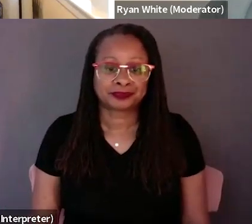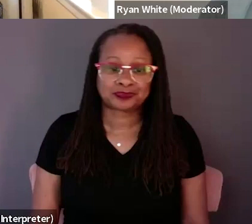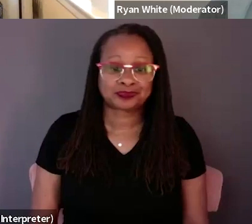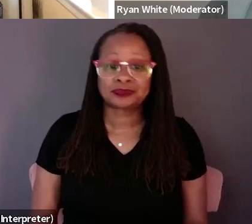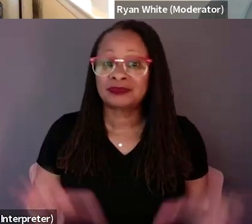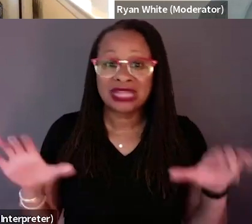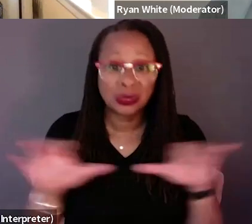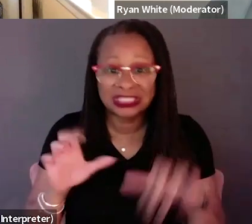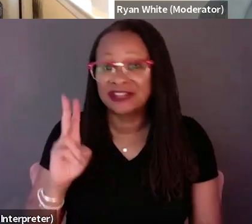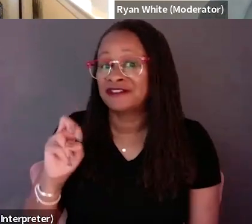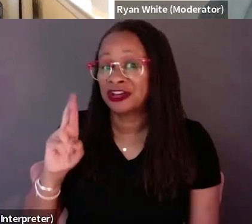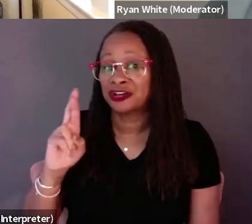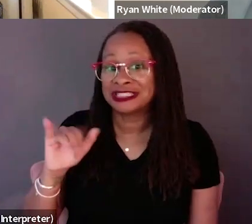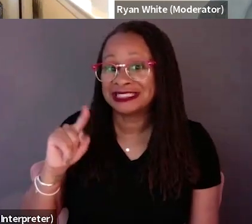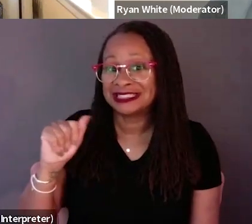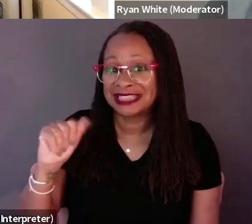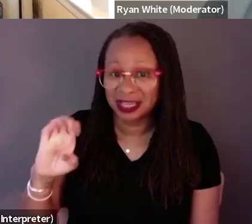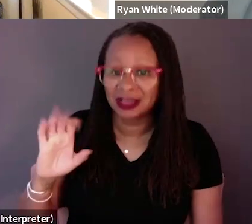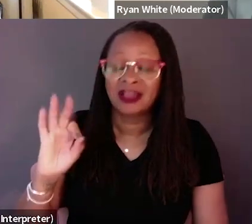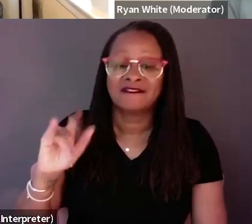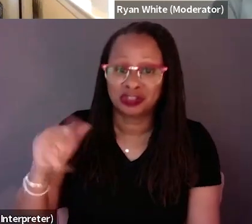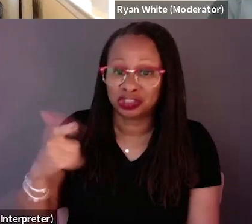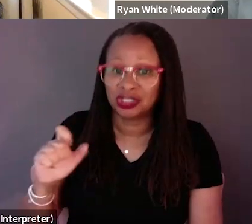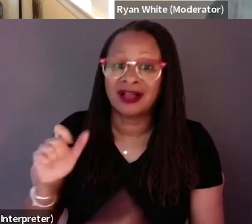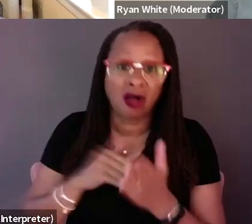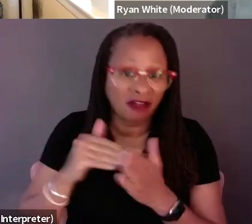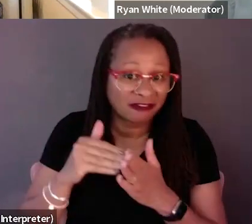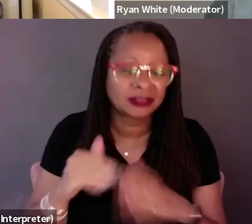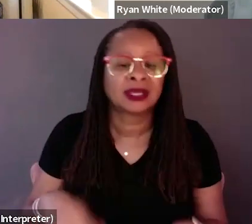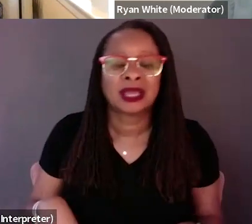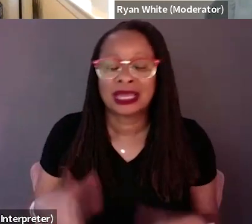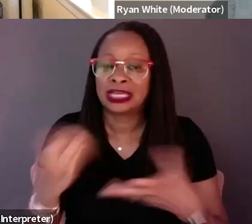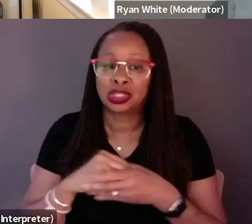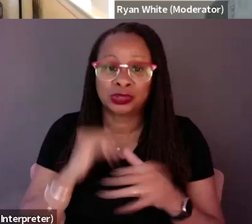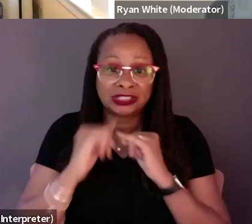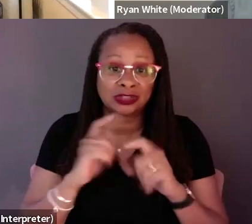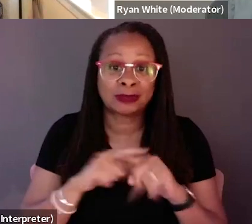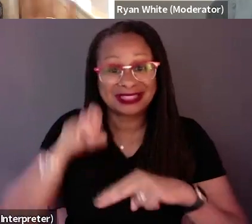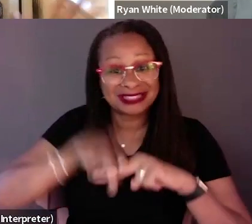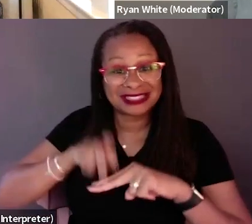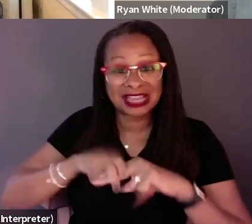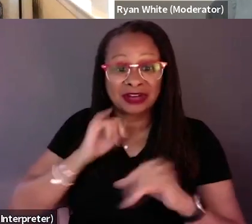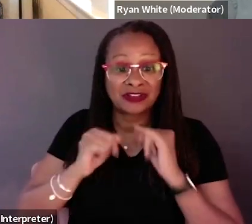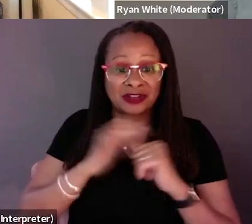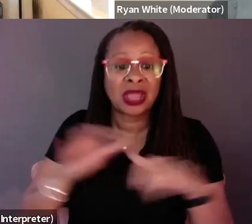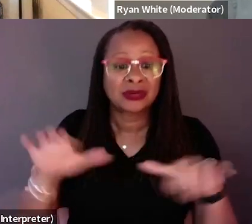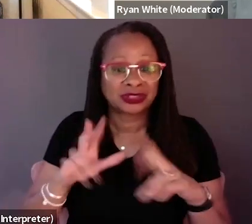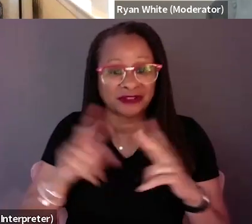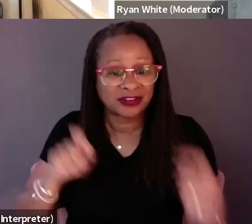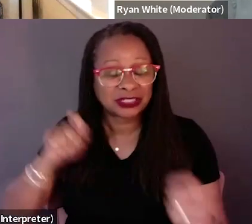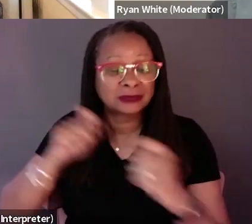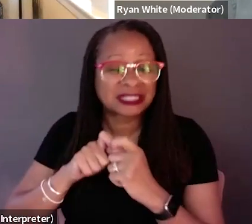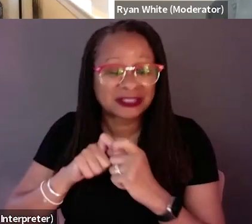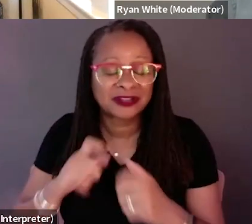did verite footage, quite a lot of it, and that included a little interview. But the sit down interviewing, which we kind of did in a really